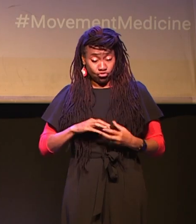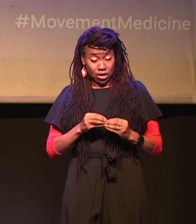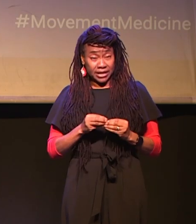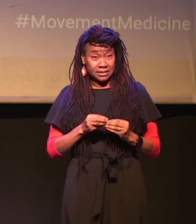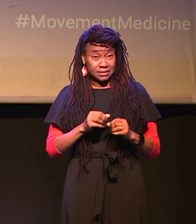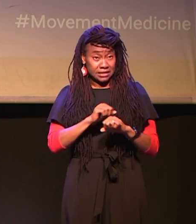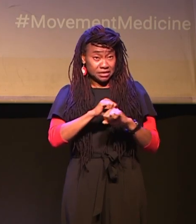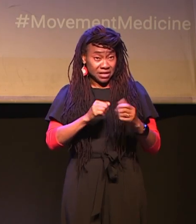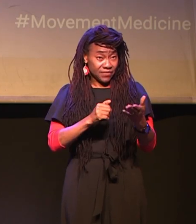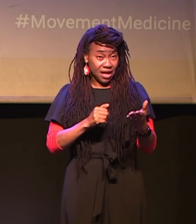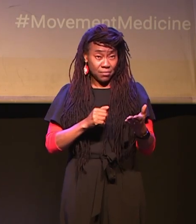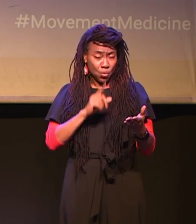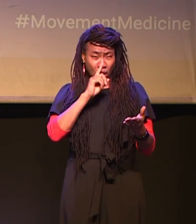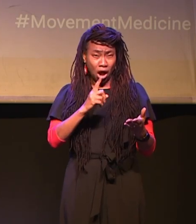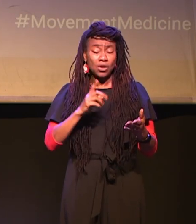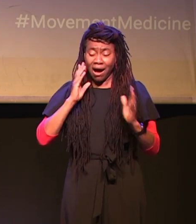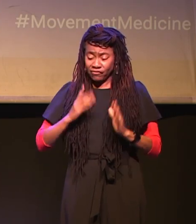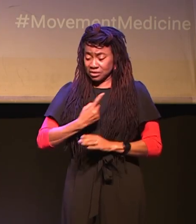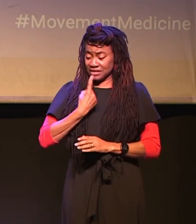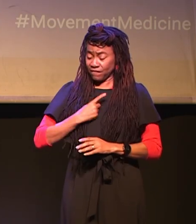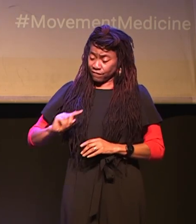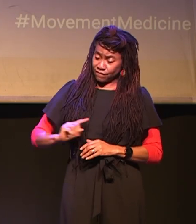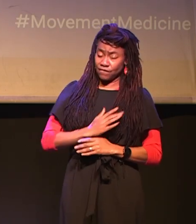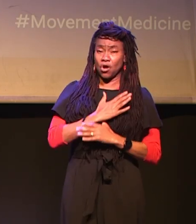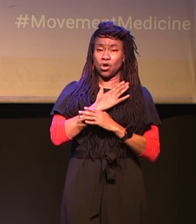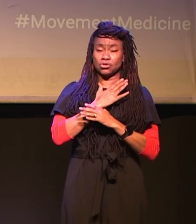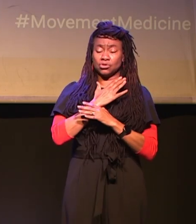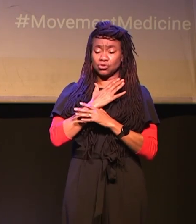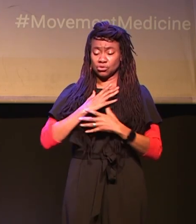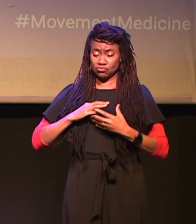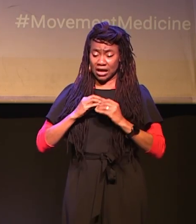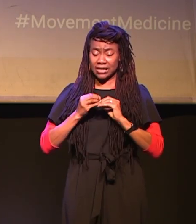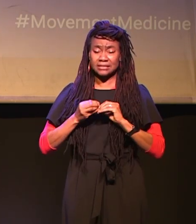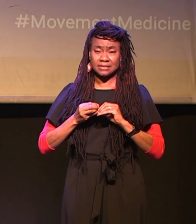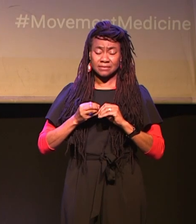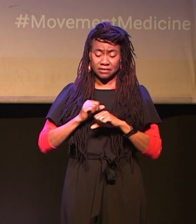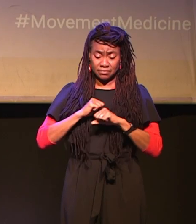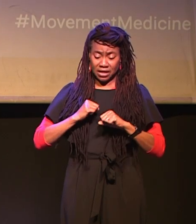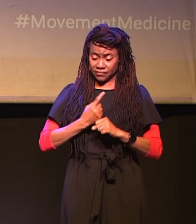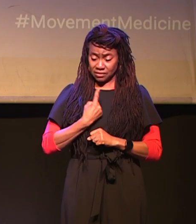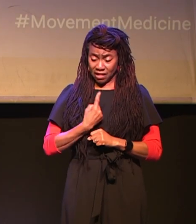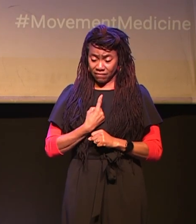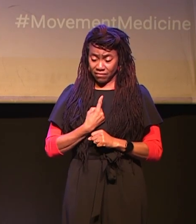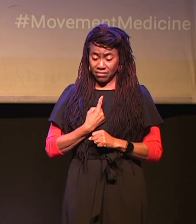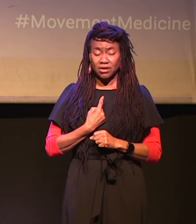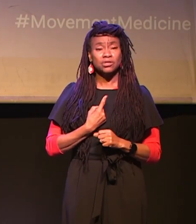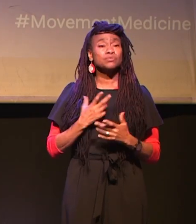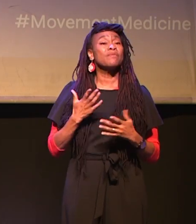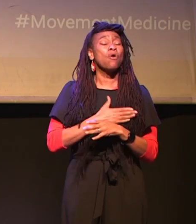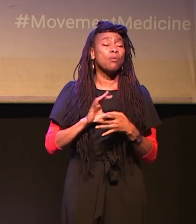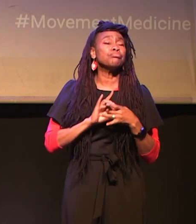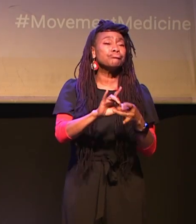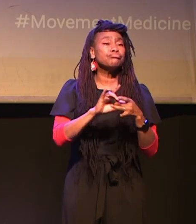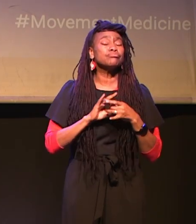ends up being like codependency or something. If you're creating space for somebody, but you don't know how to do it for yourself. So again, it's like, what skills are we